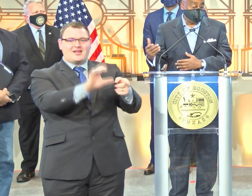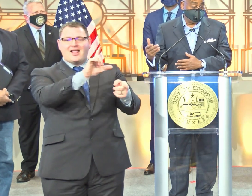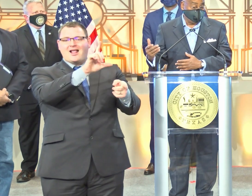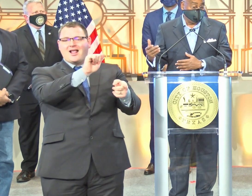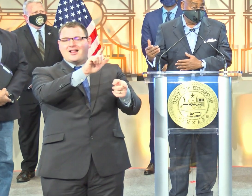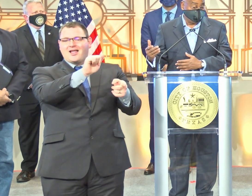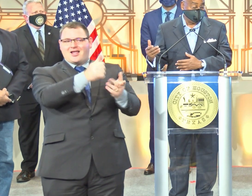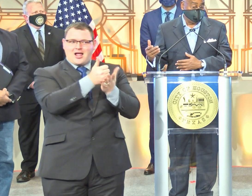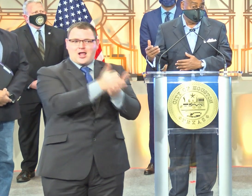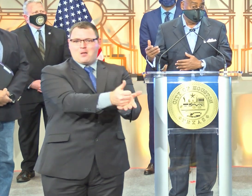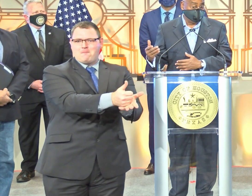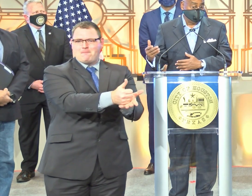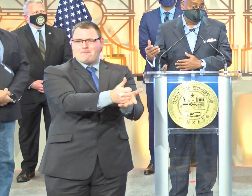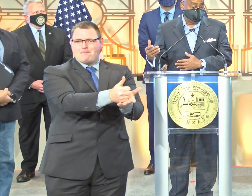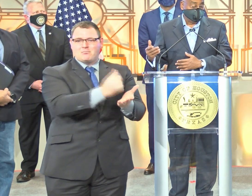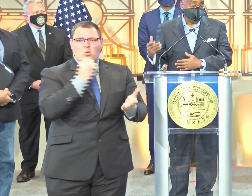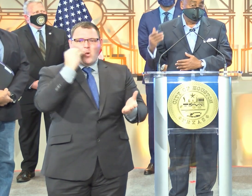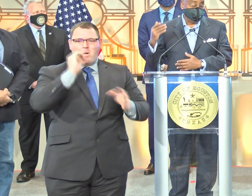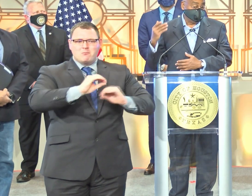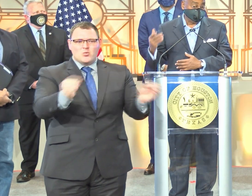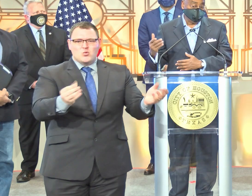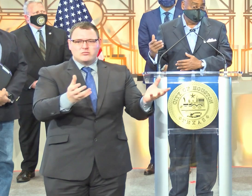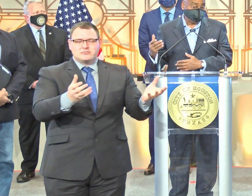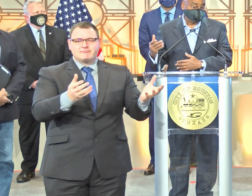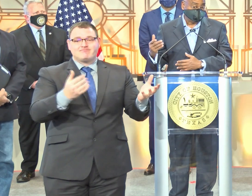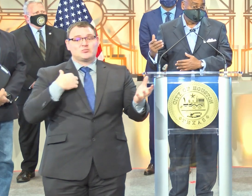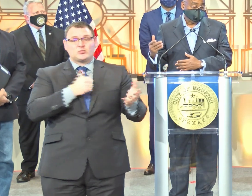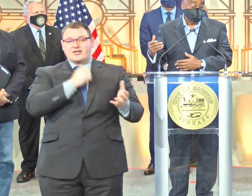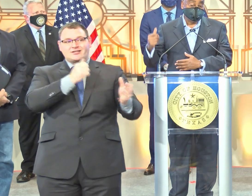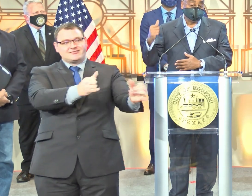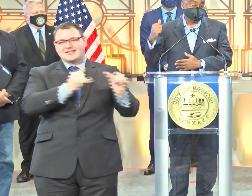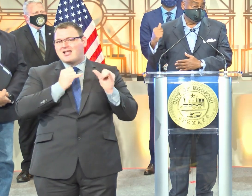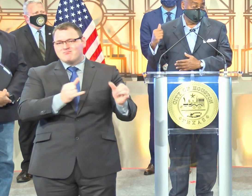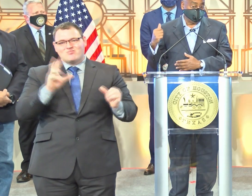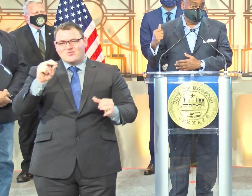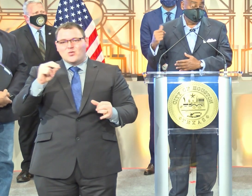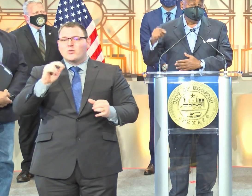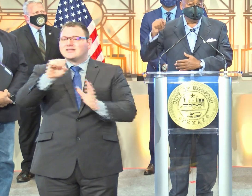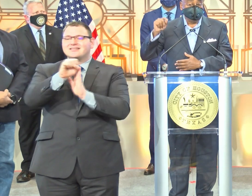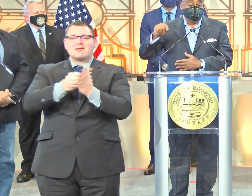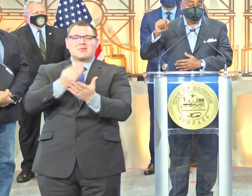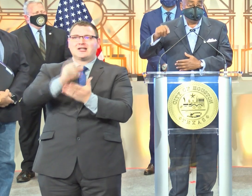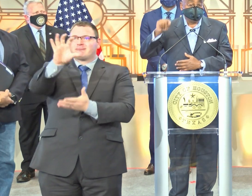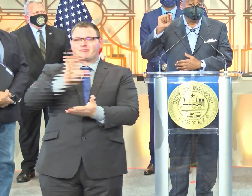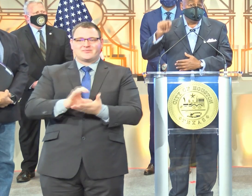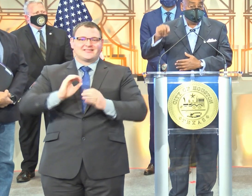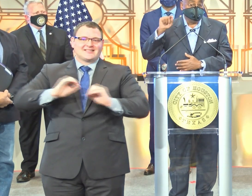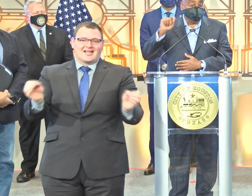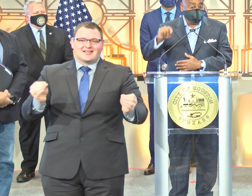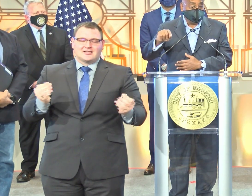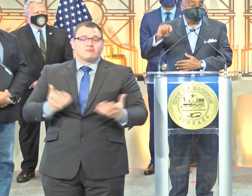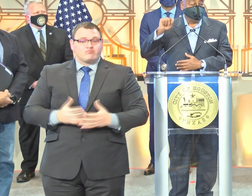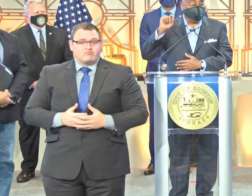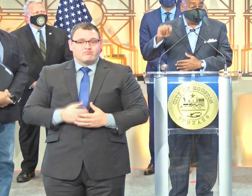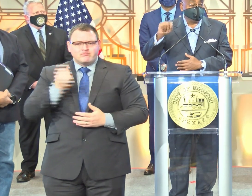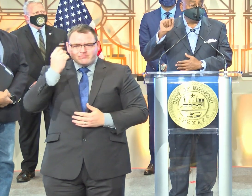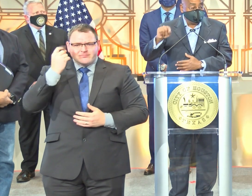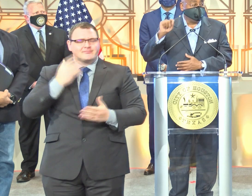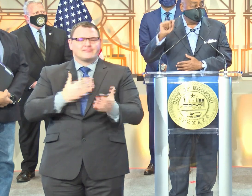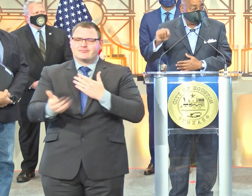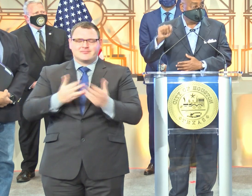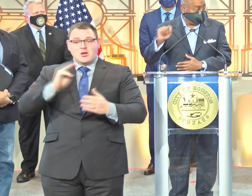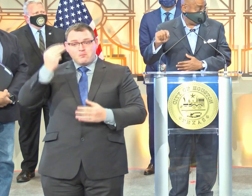as well. And we are lucky to have great congressional leaders who have fought to give us this money.